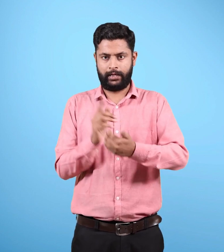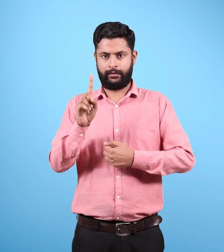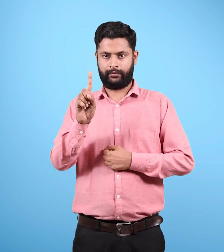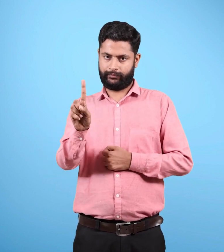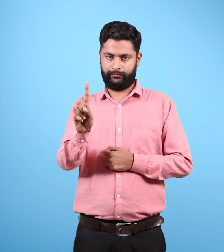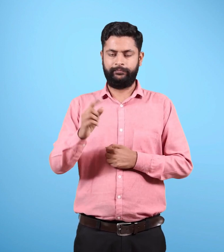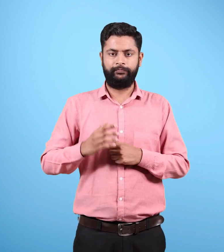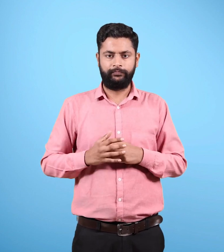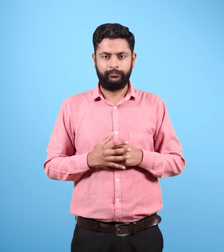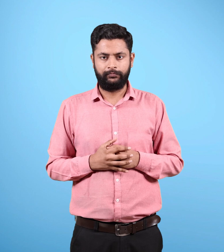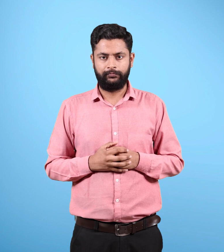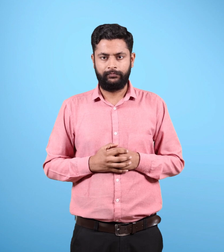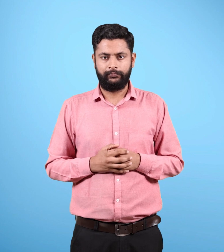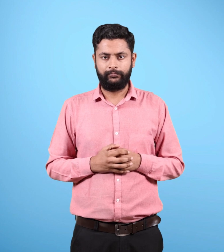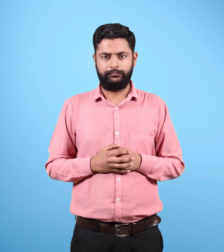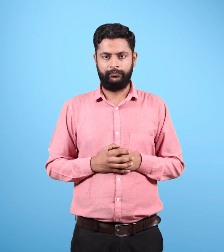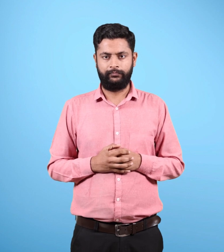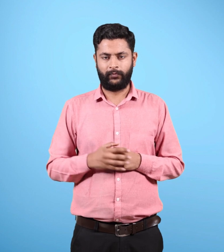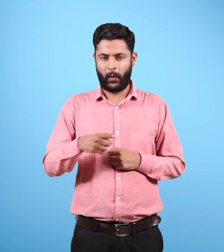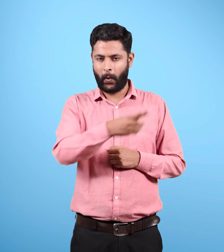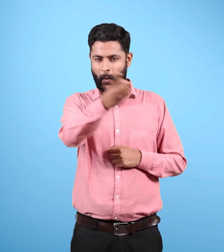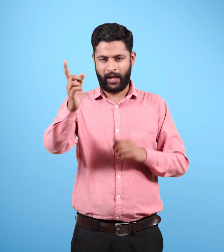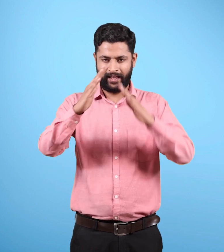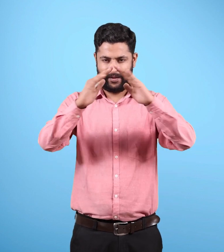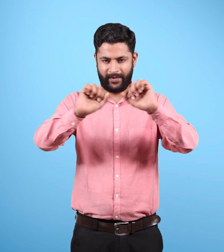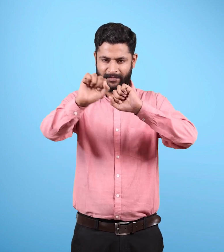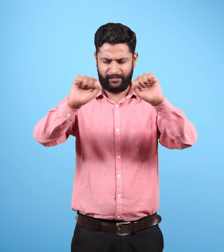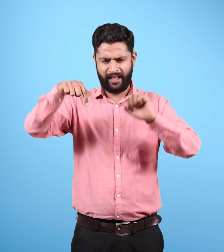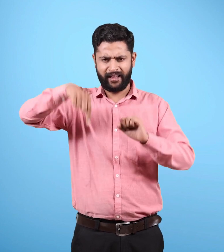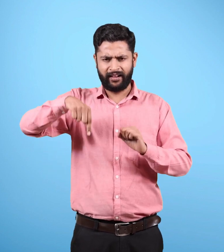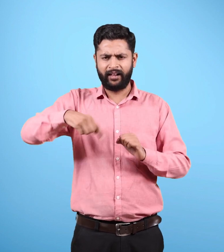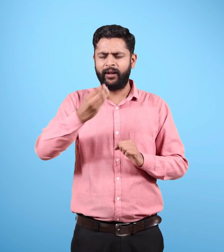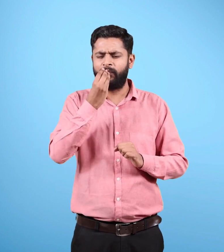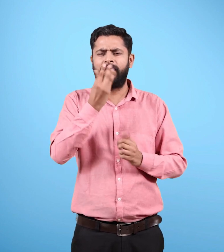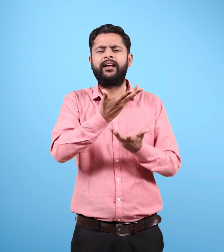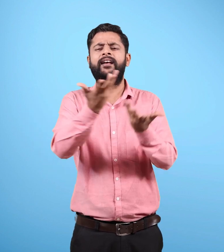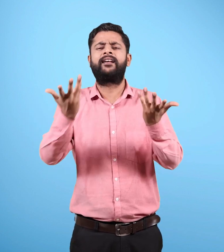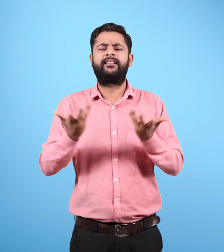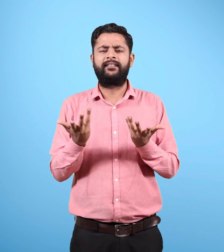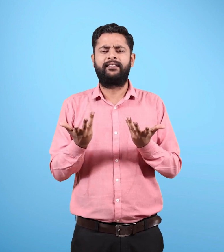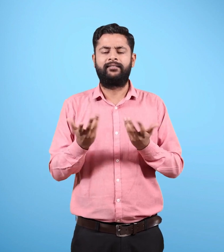to the lesson 1. What did you eat at home today?